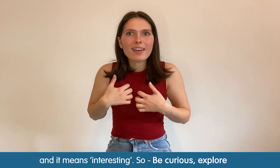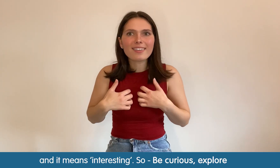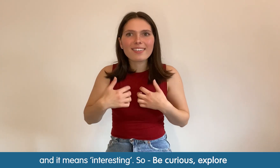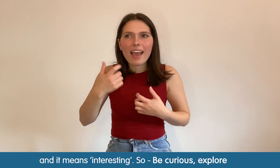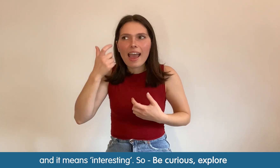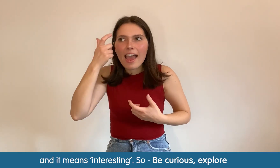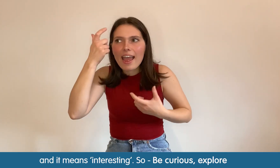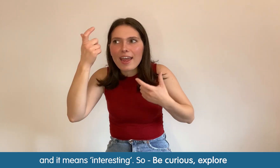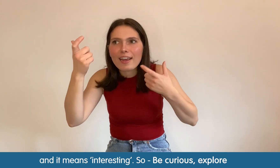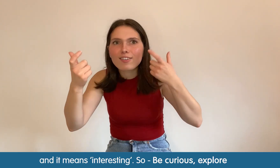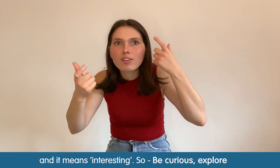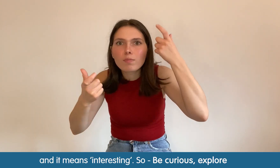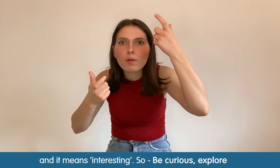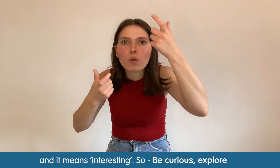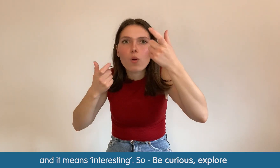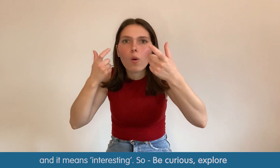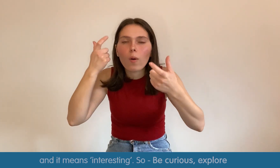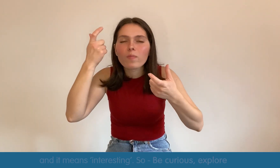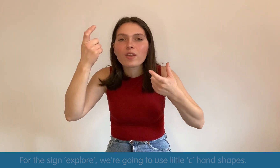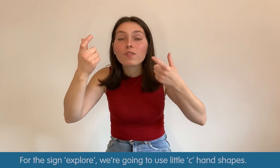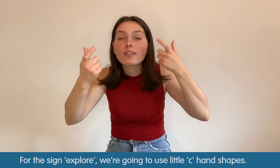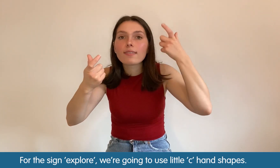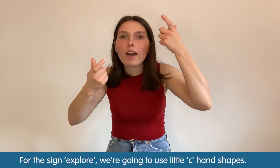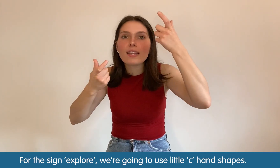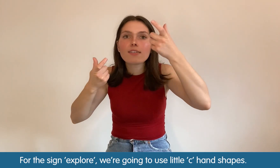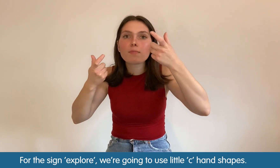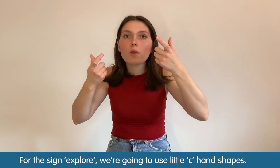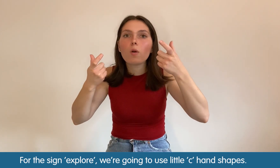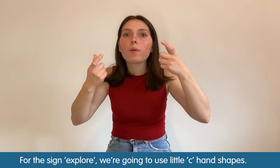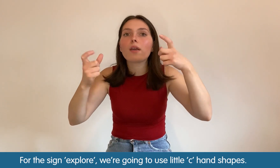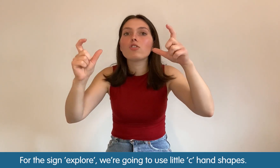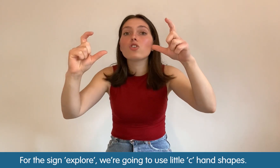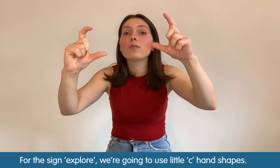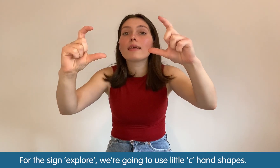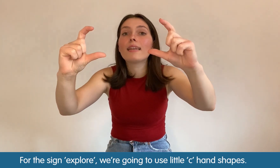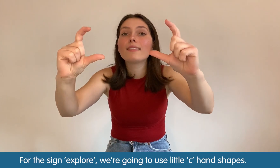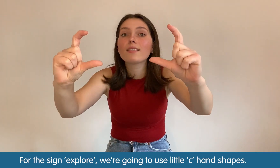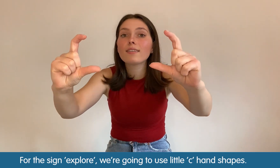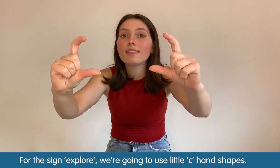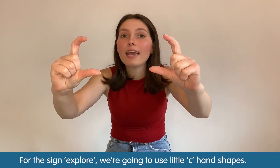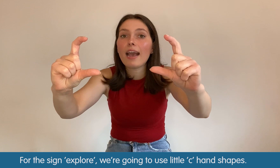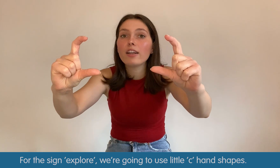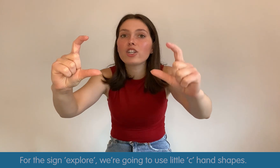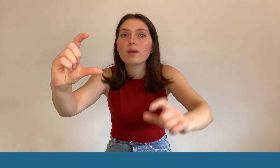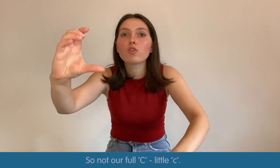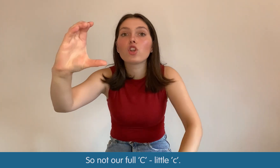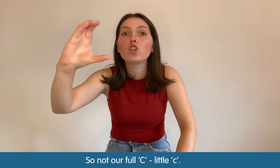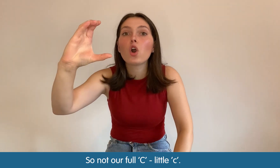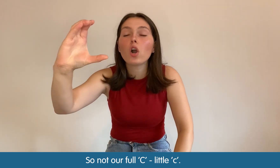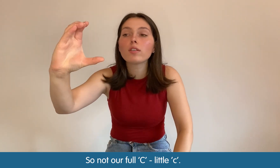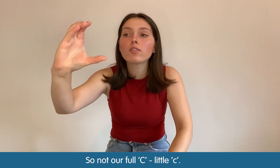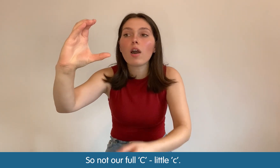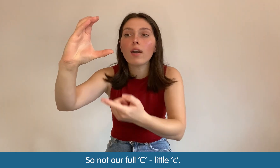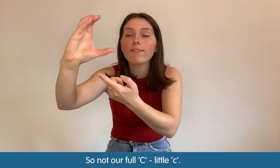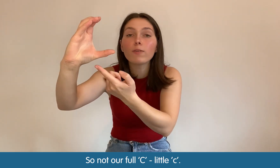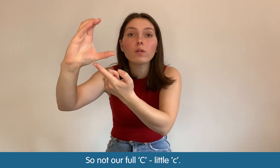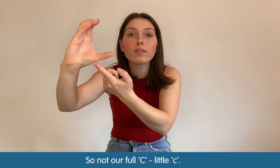curious. Explore. For the sign explore, we're going to use little c hand shape. So not our full